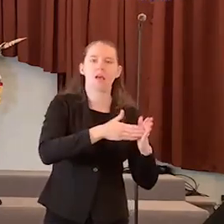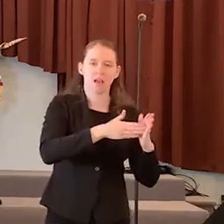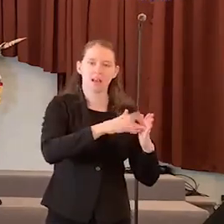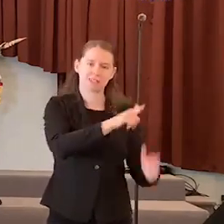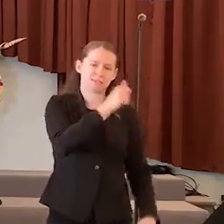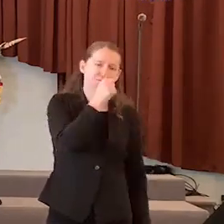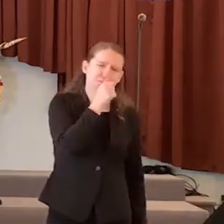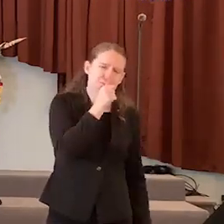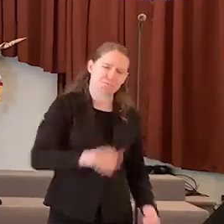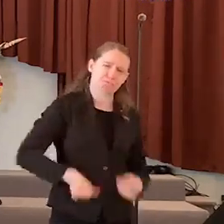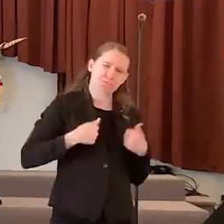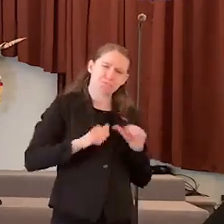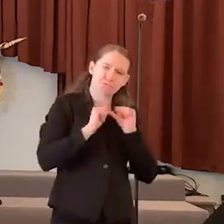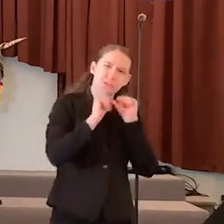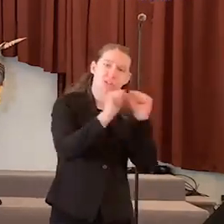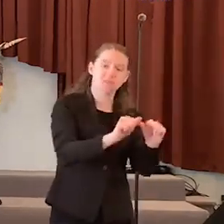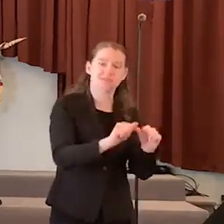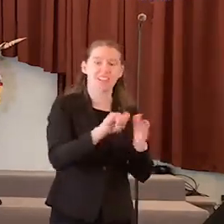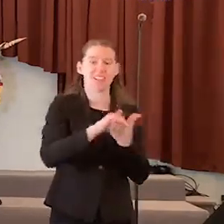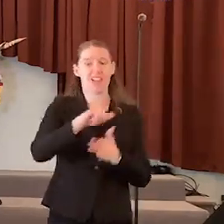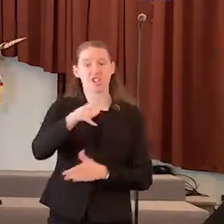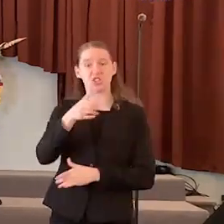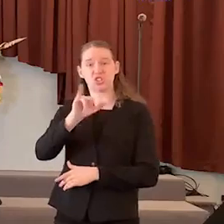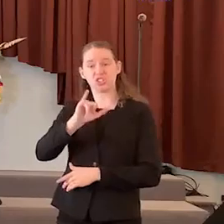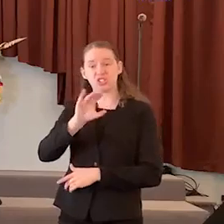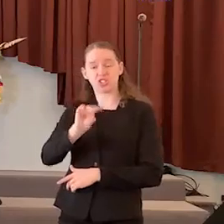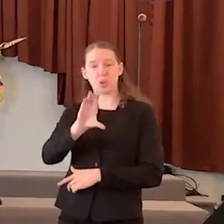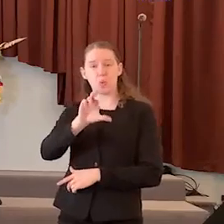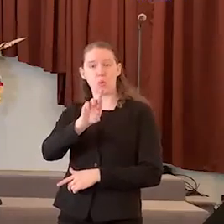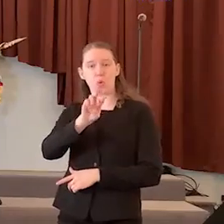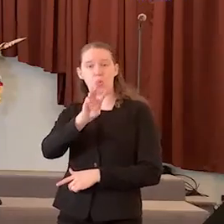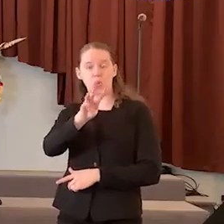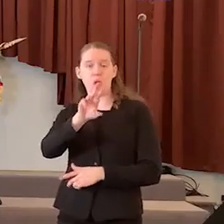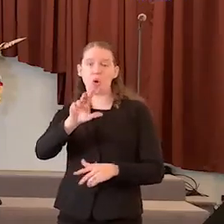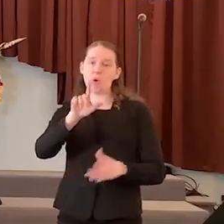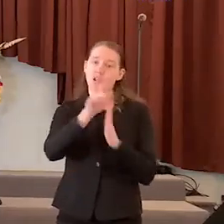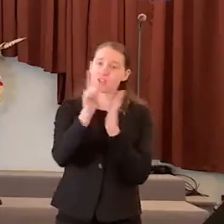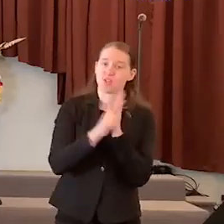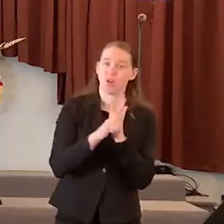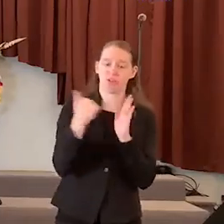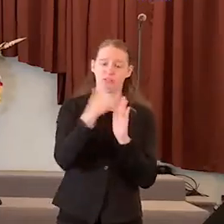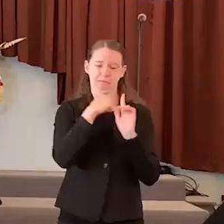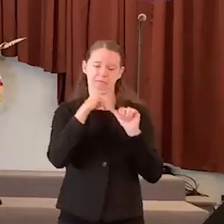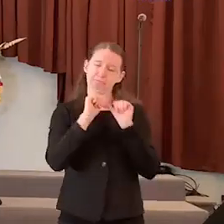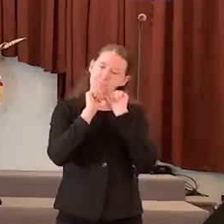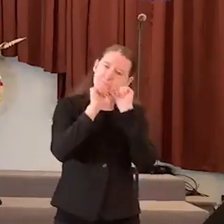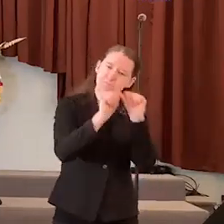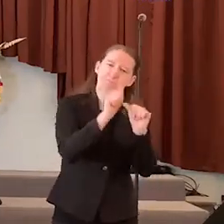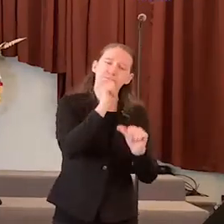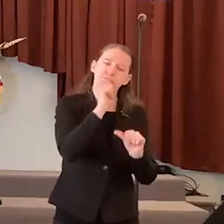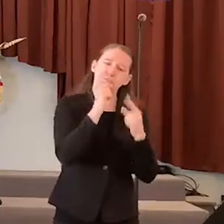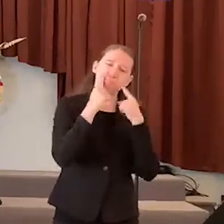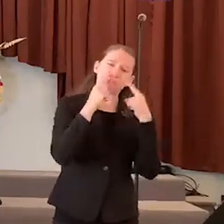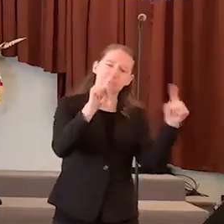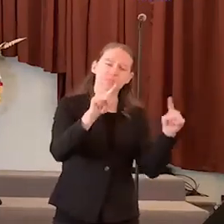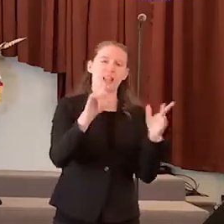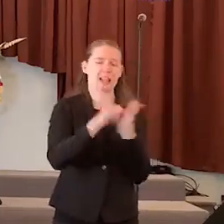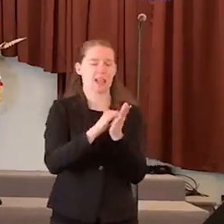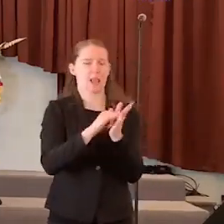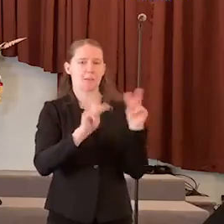He survived Jim Crow laws. He survived segregationists.